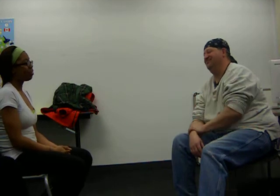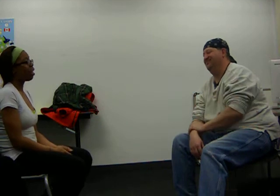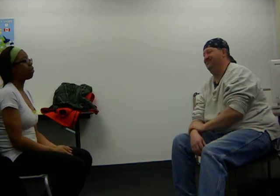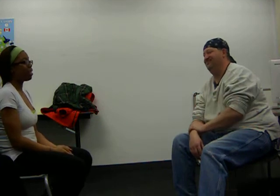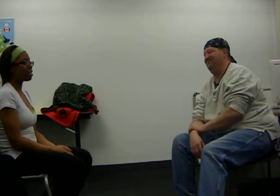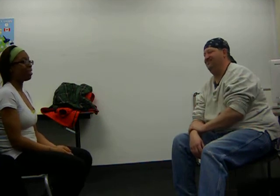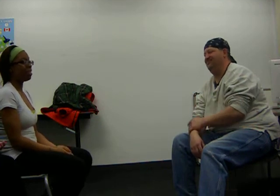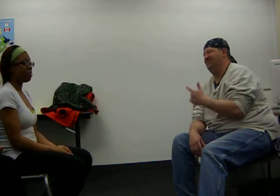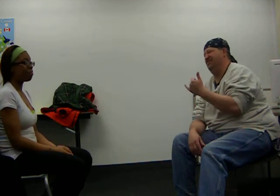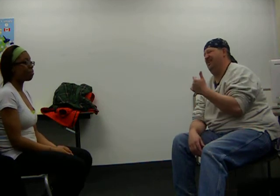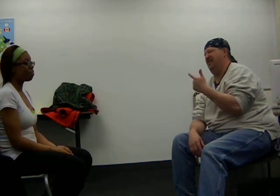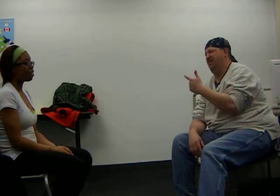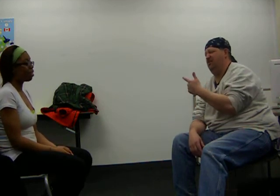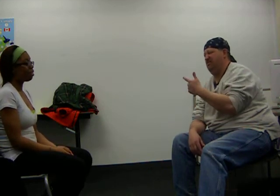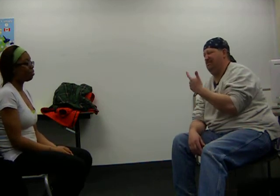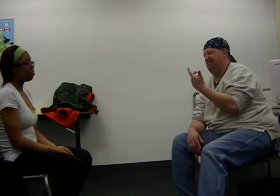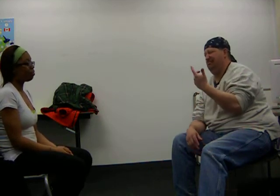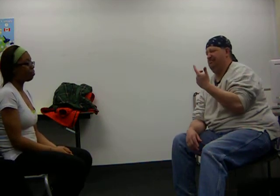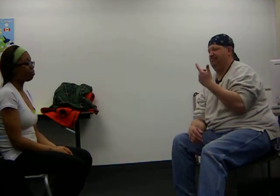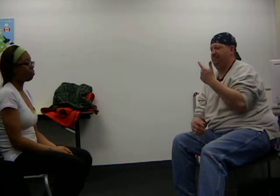Oh, that's good.